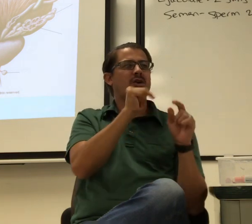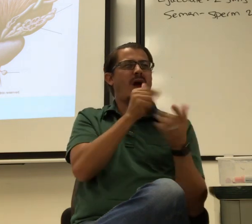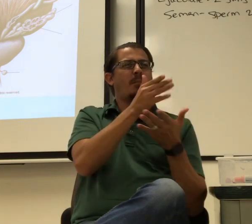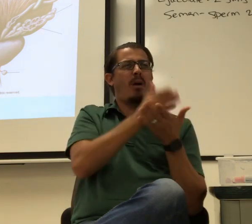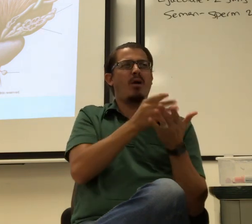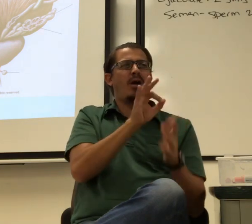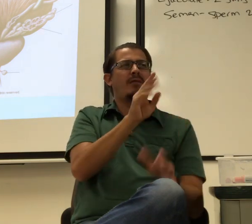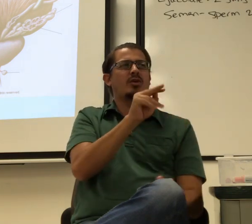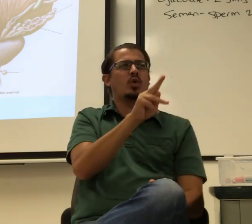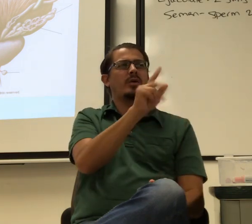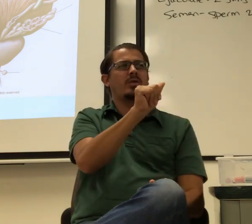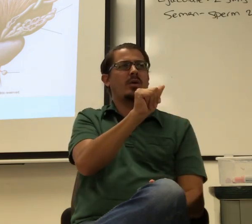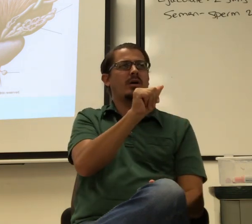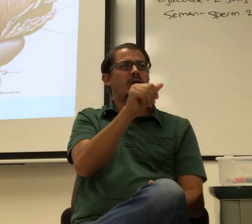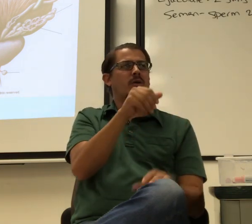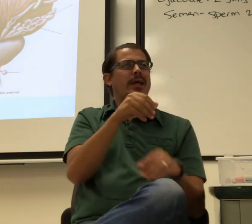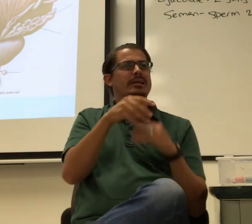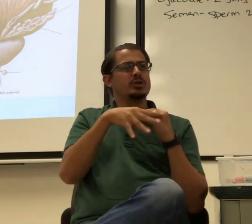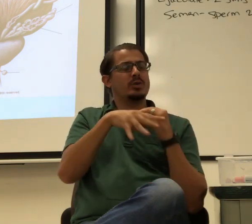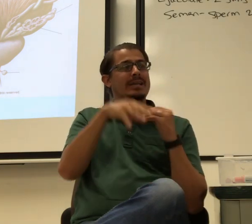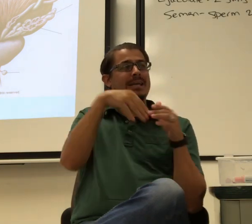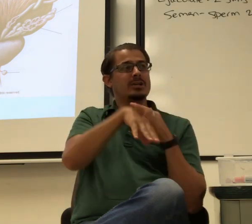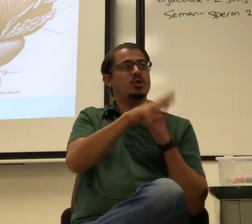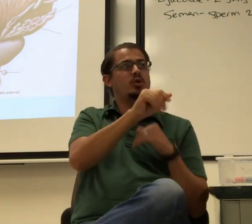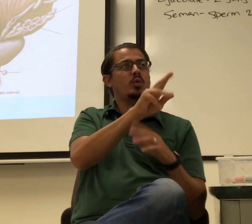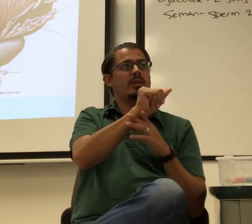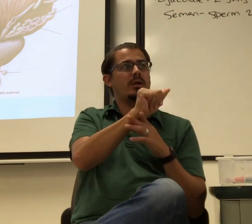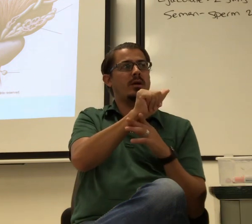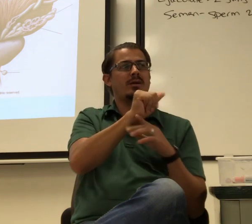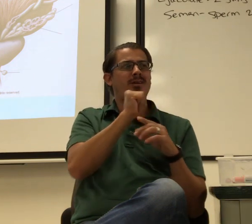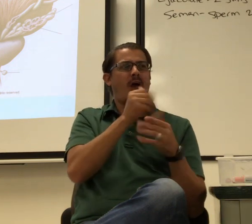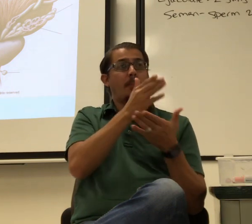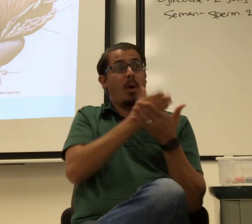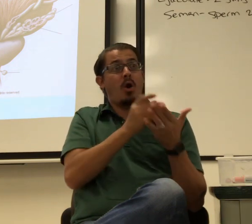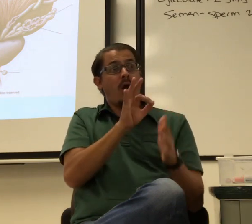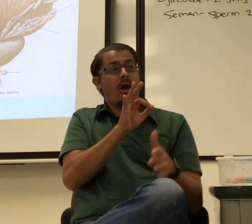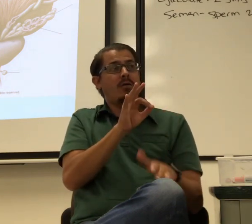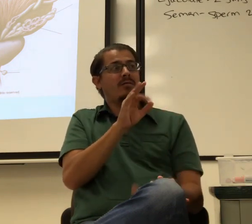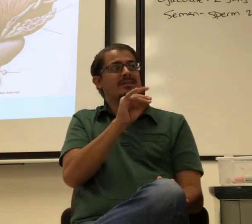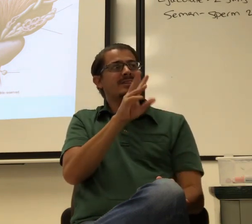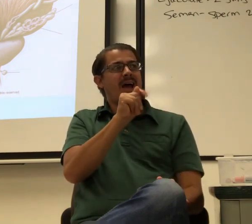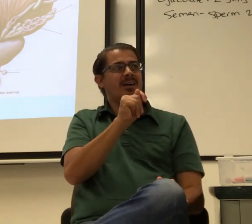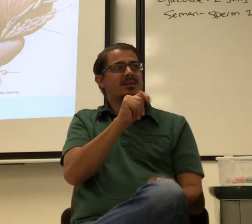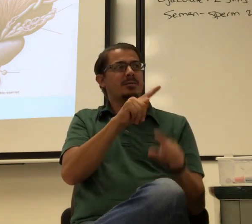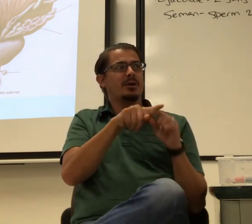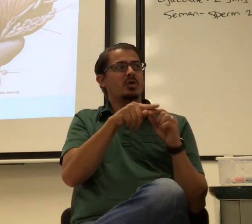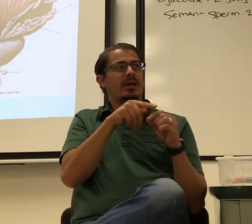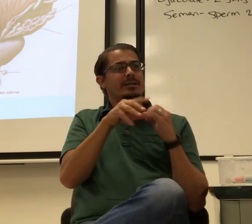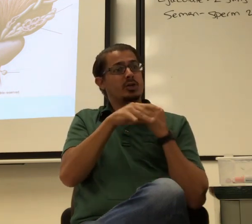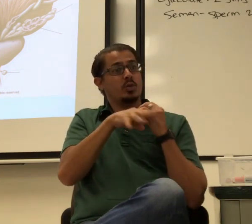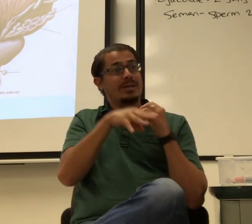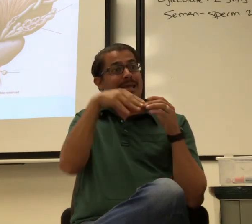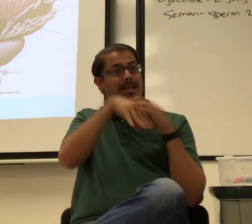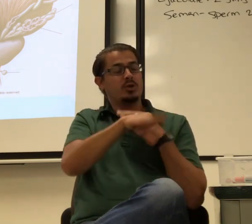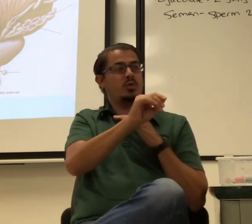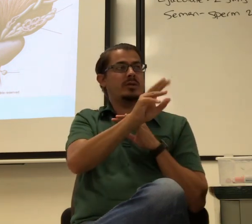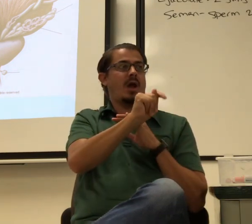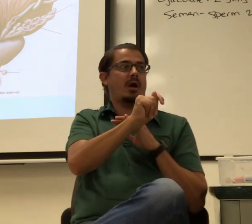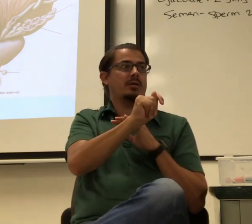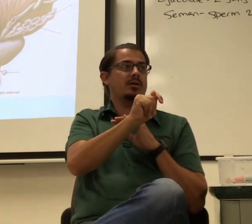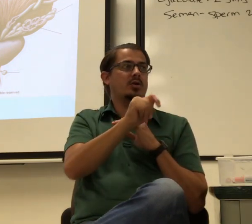urethra. Okay, you're just secreting into it. You're not a part of the duct, but you secrete into the duct. You have access to it, your